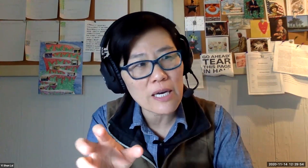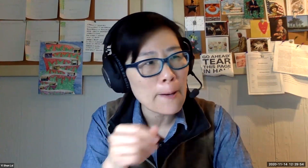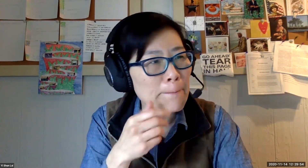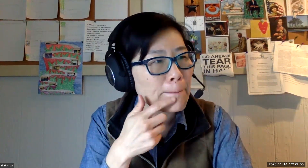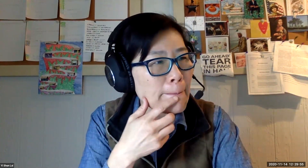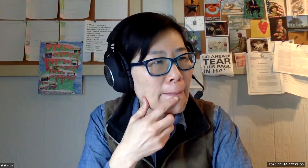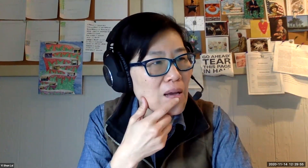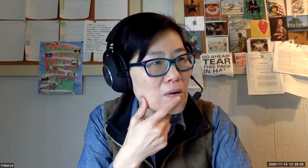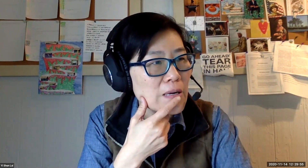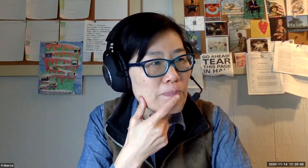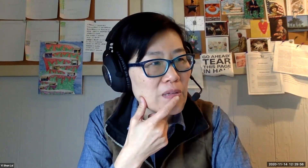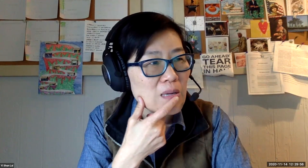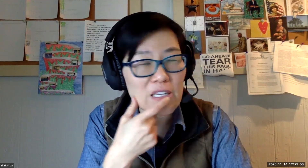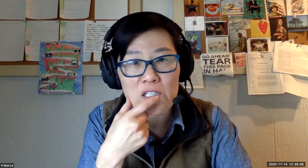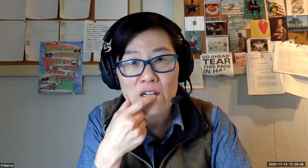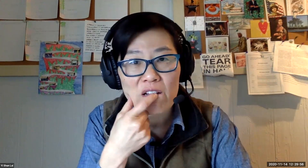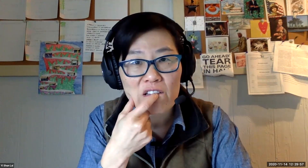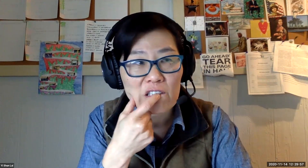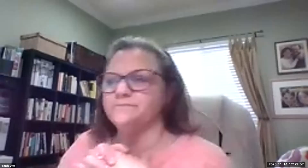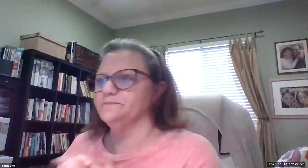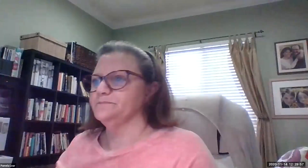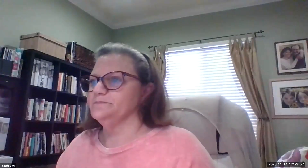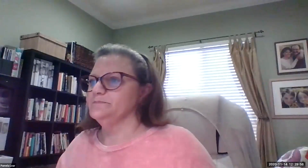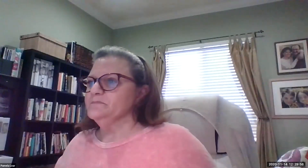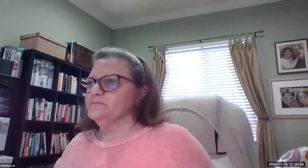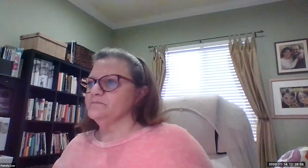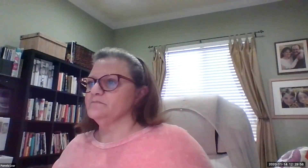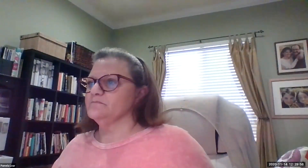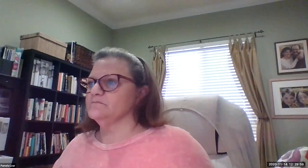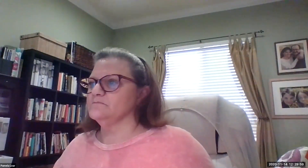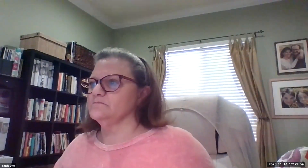memoirists, okay? All right, anybody else? Thank you.